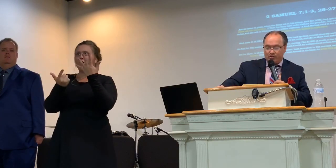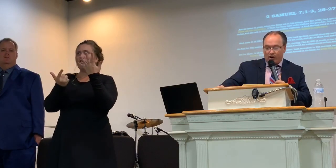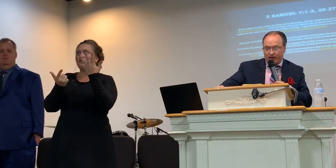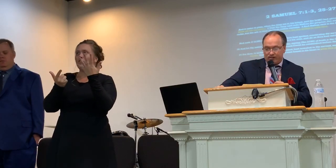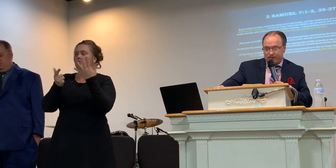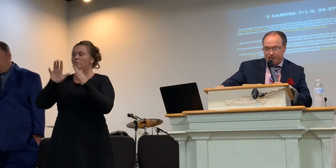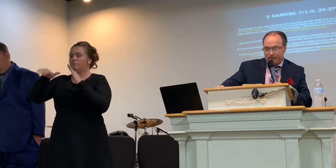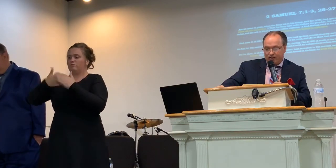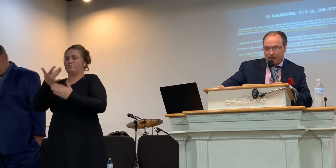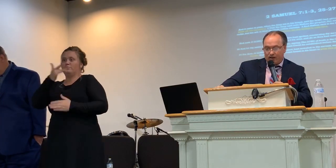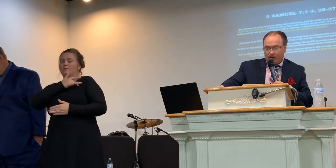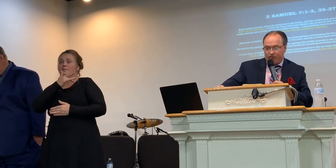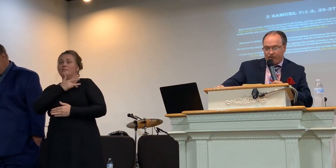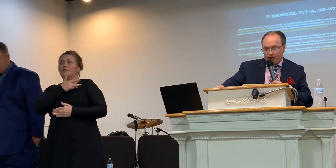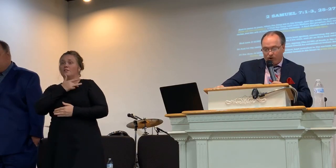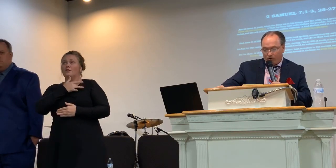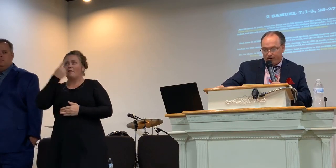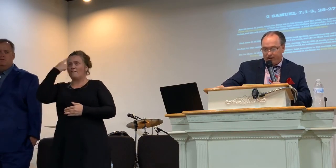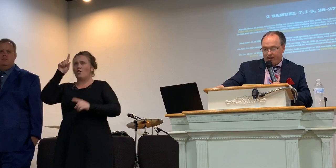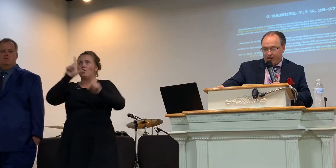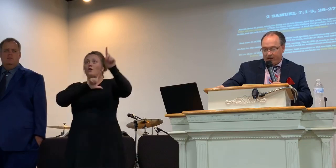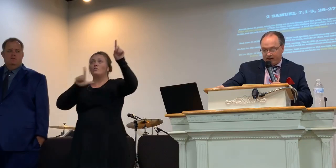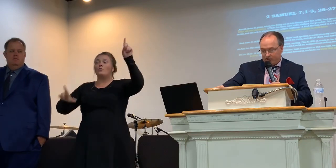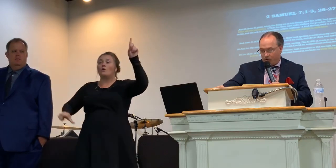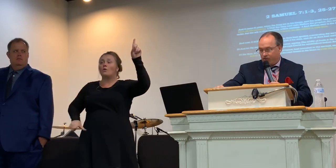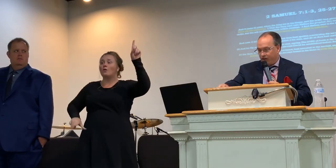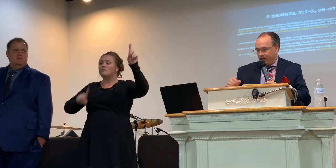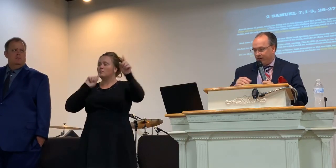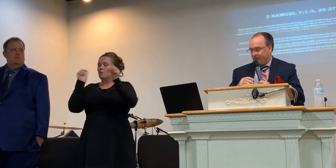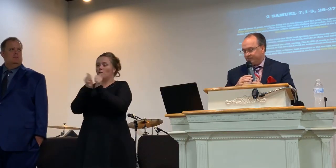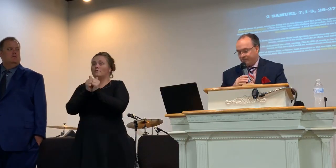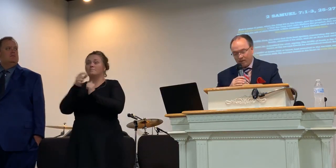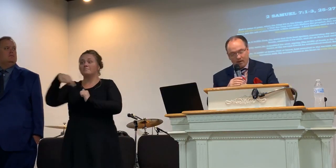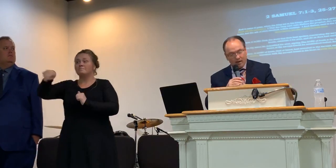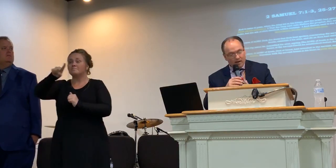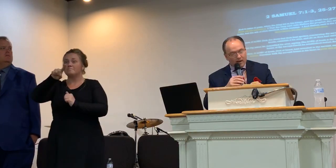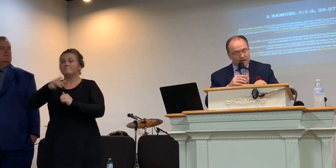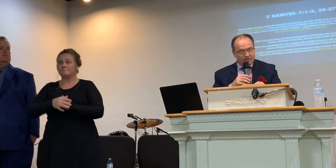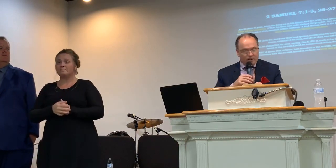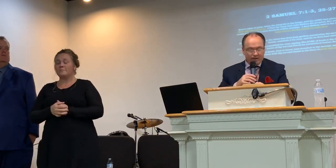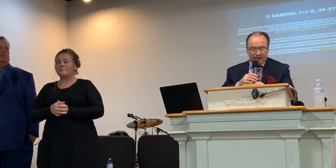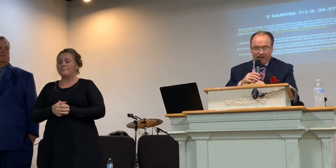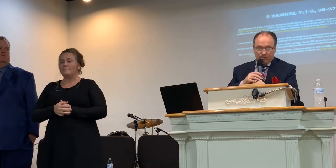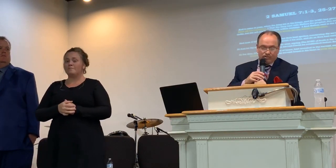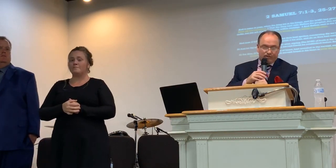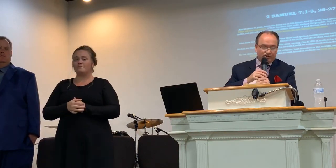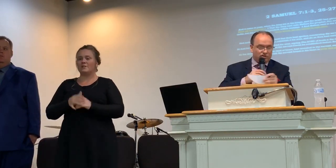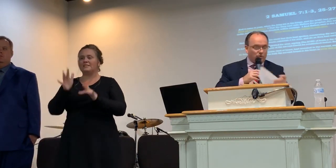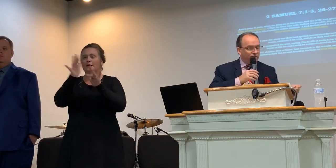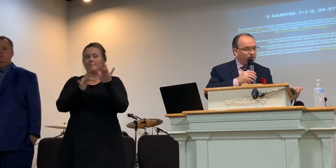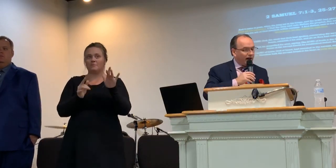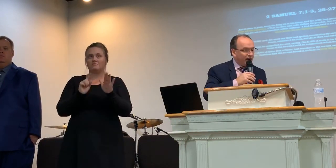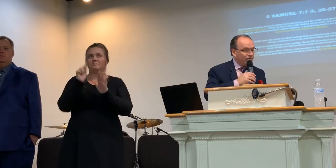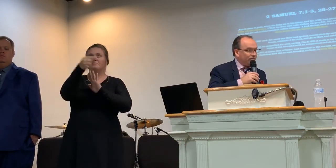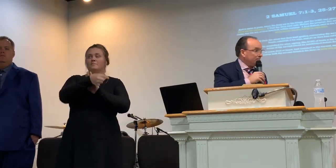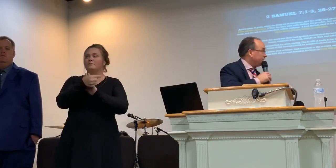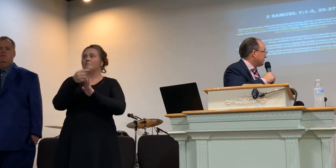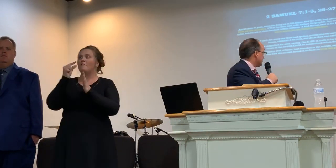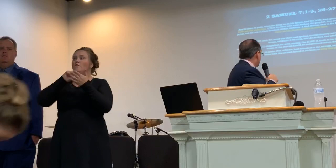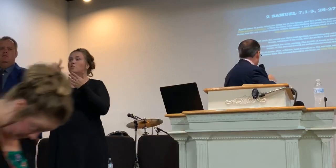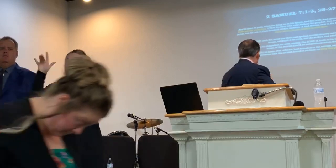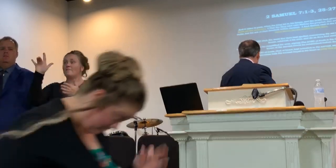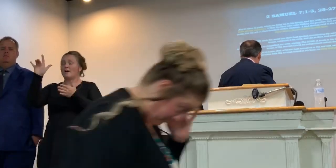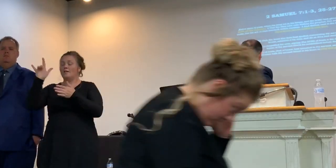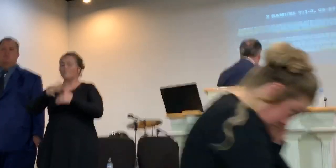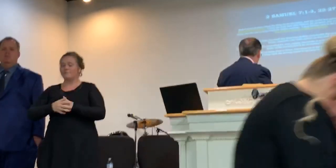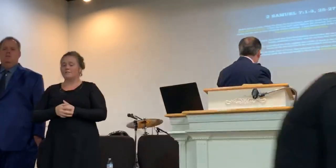in your heart, for the Lord is with thee. Skipping down to verse 25